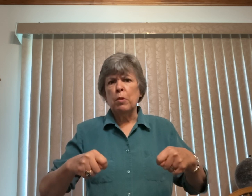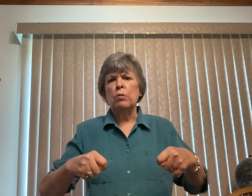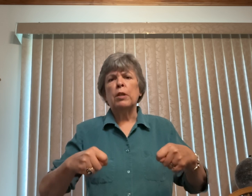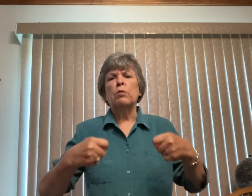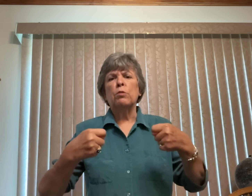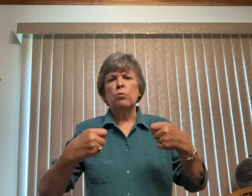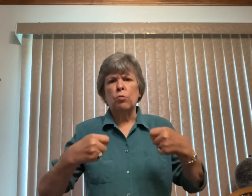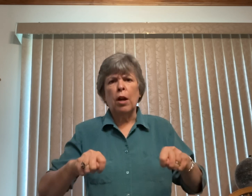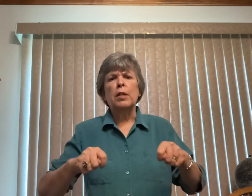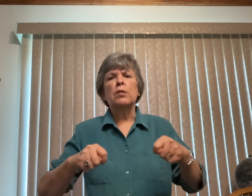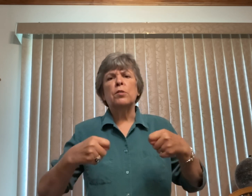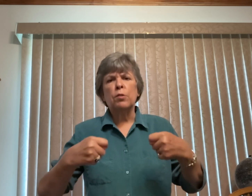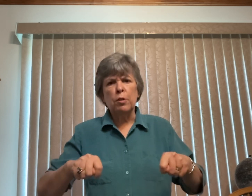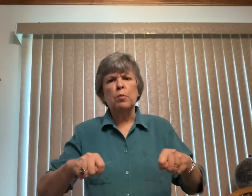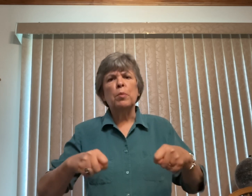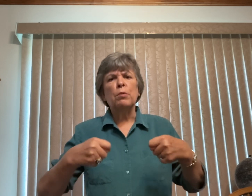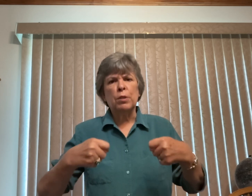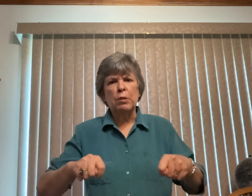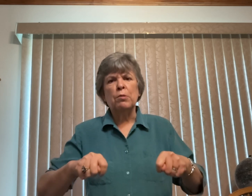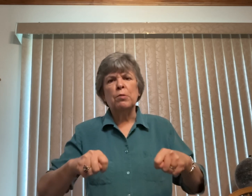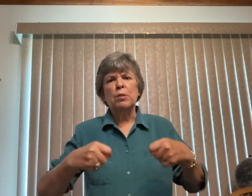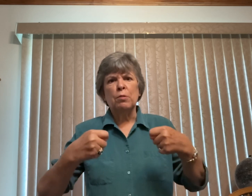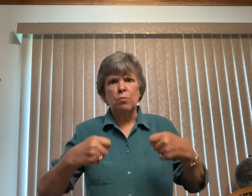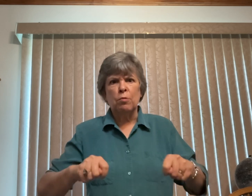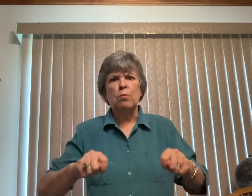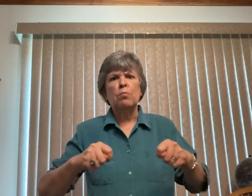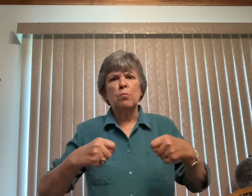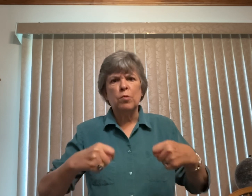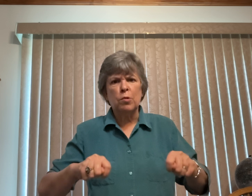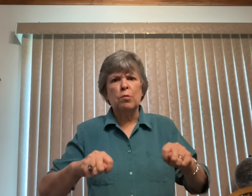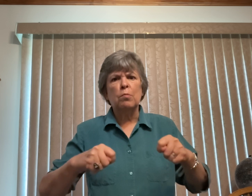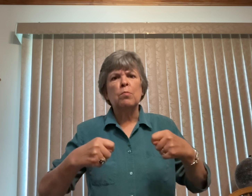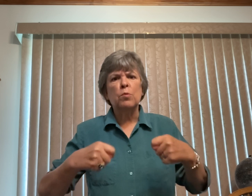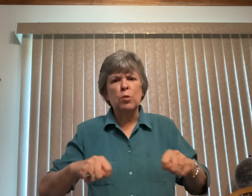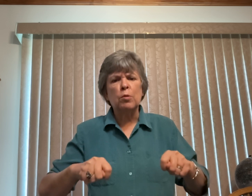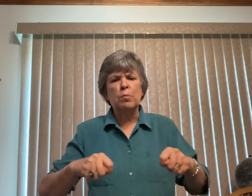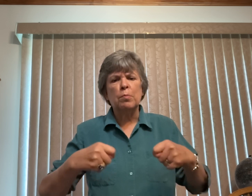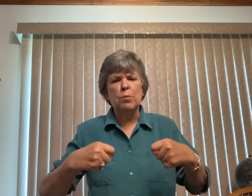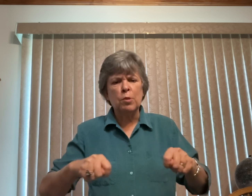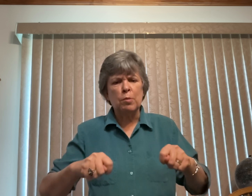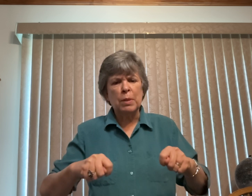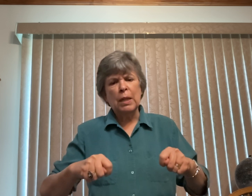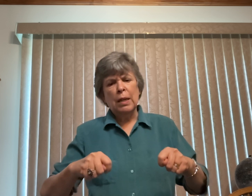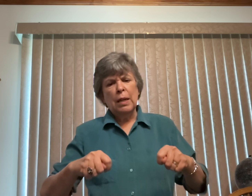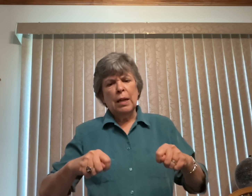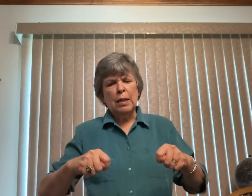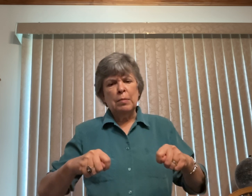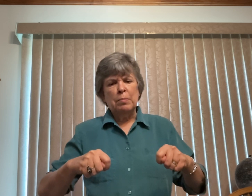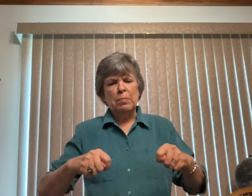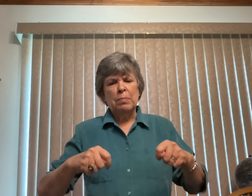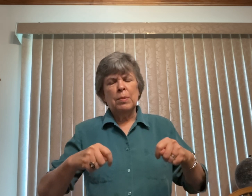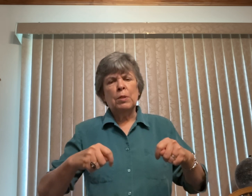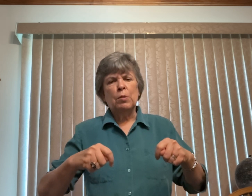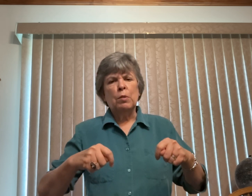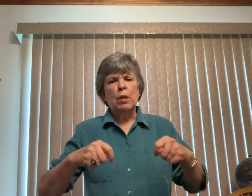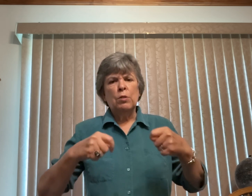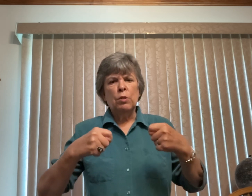motorcycle. You're trying to start your motorcycle, vroom, vroom, vroom, vroom. So you can either